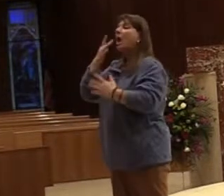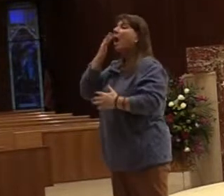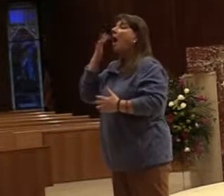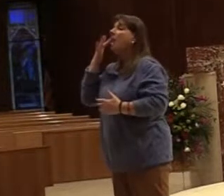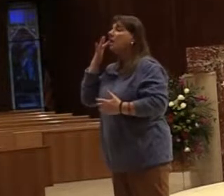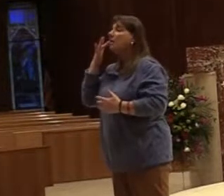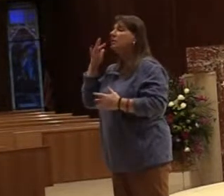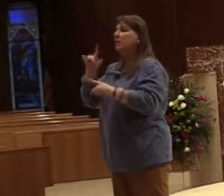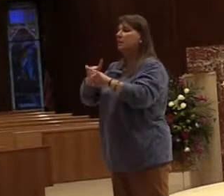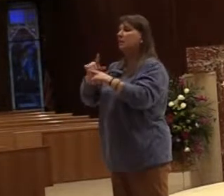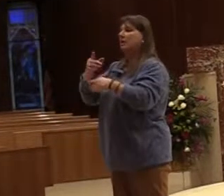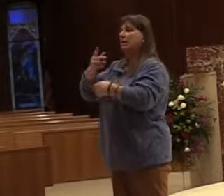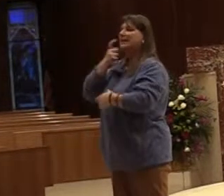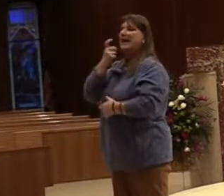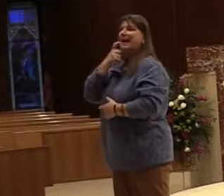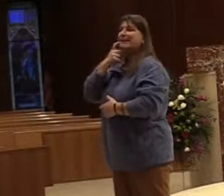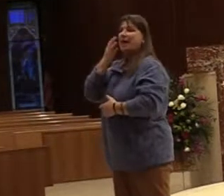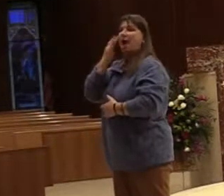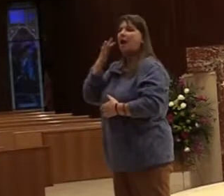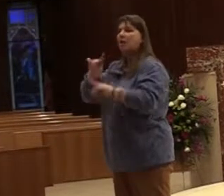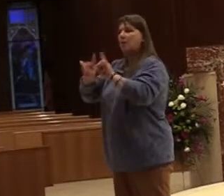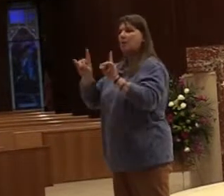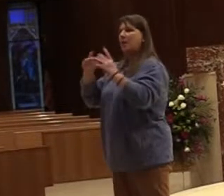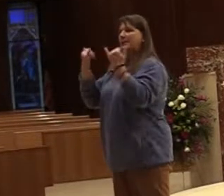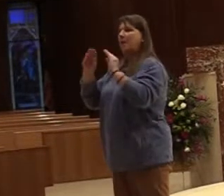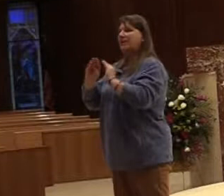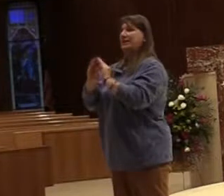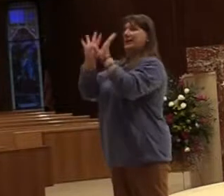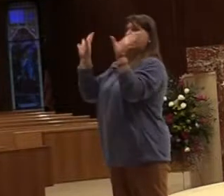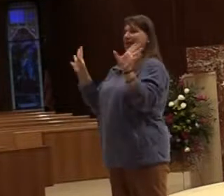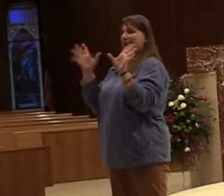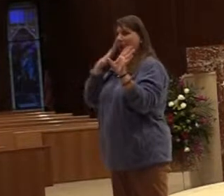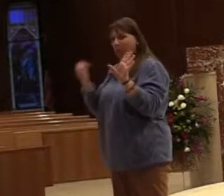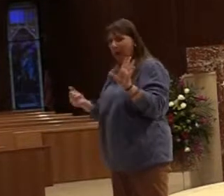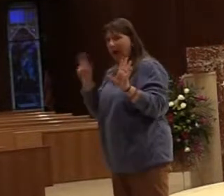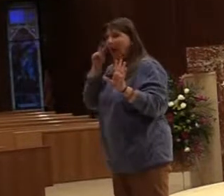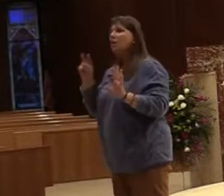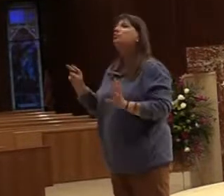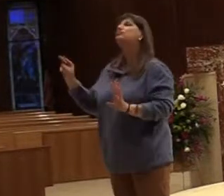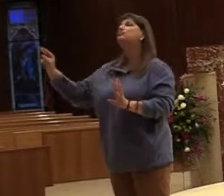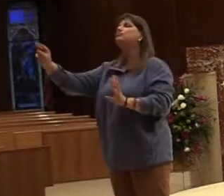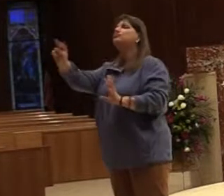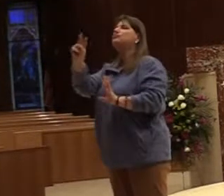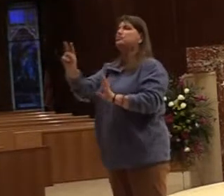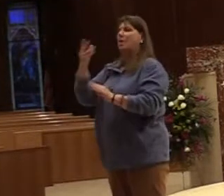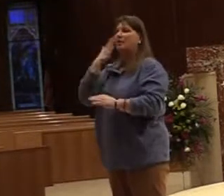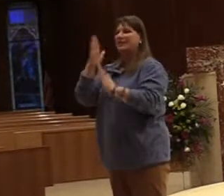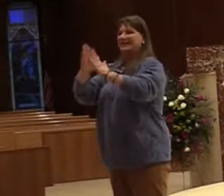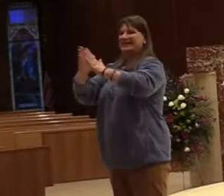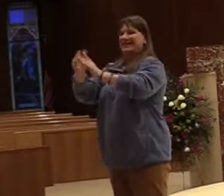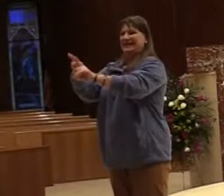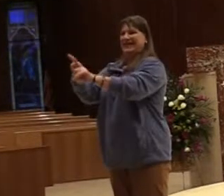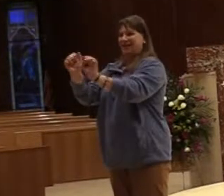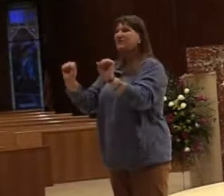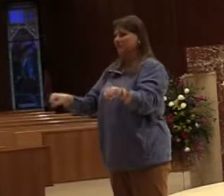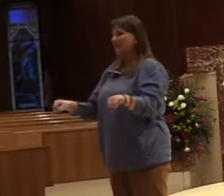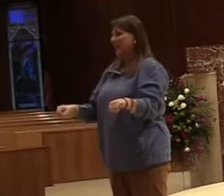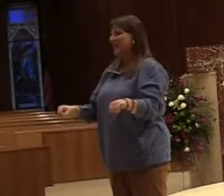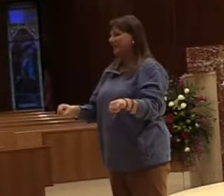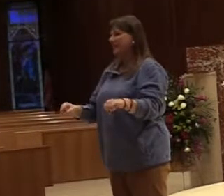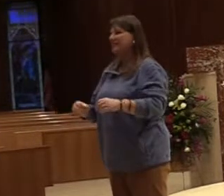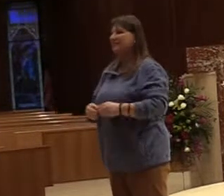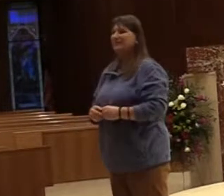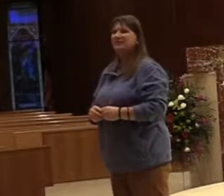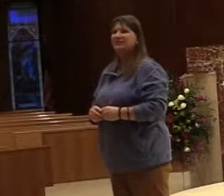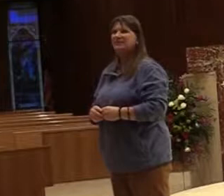replaced it with clear glass, so you can see from the church the city of Jerusalem itself. And there might be one more